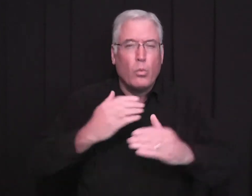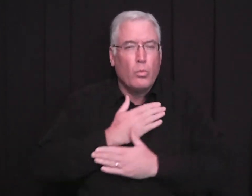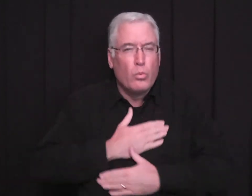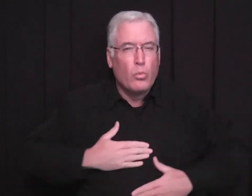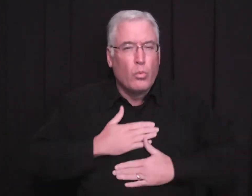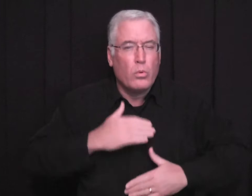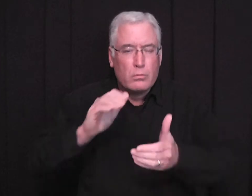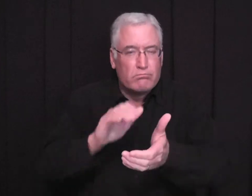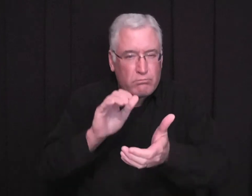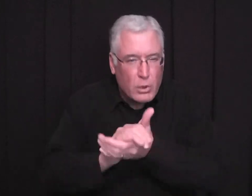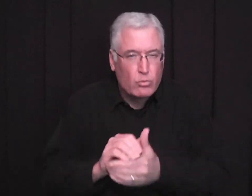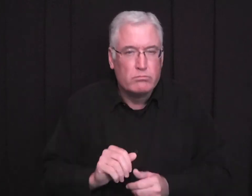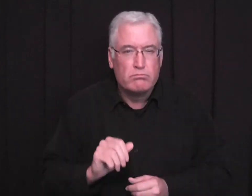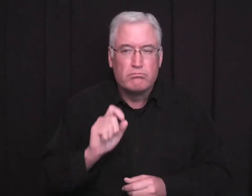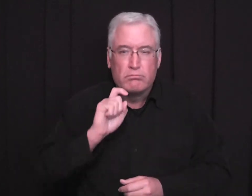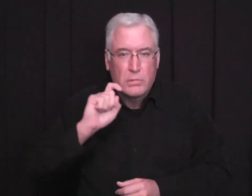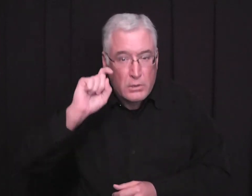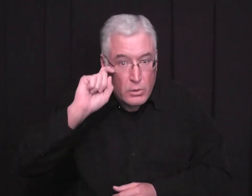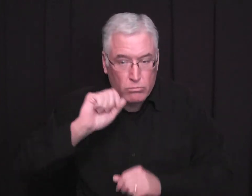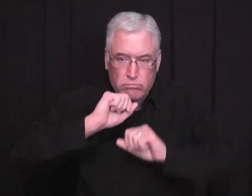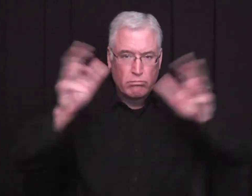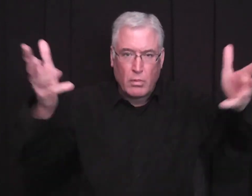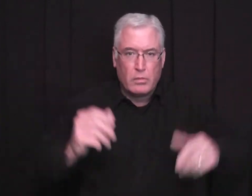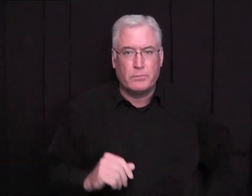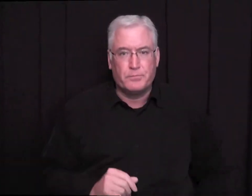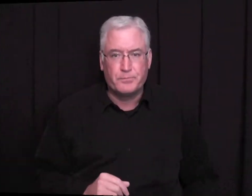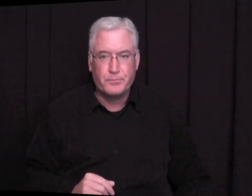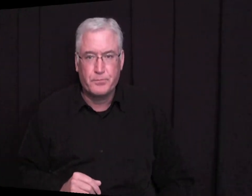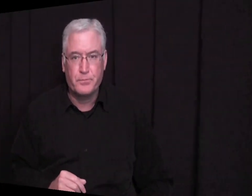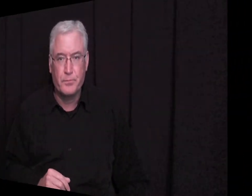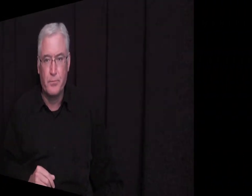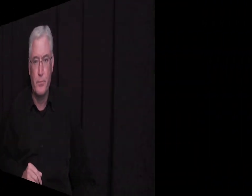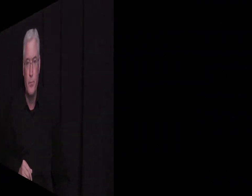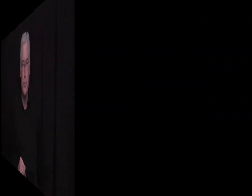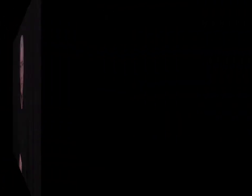Hosea. No enjoyment in their relationship.